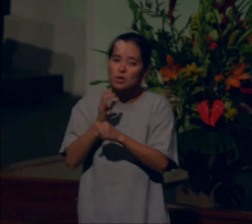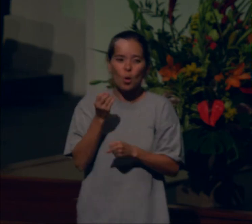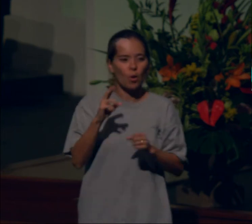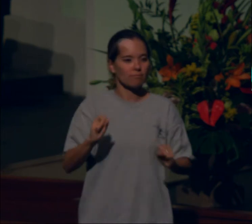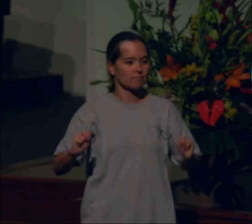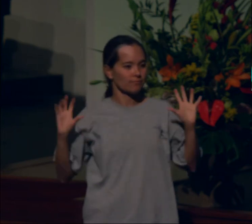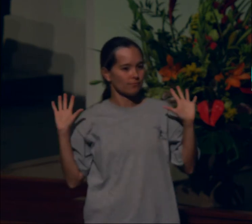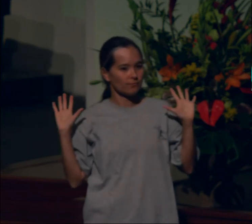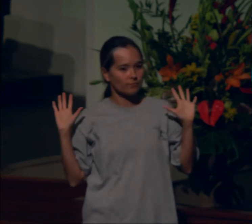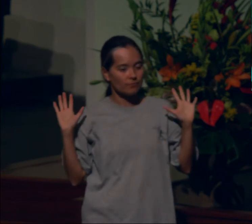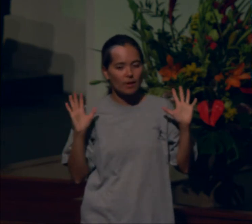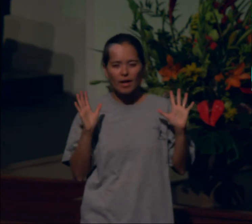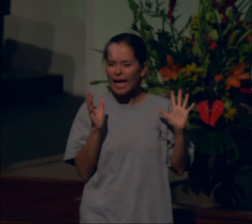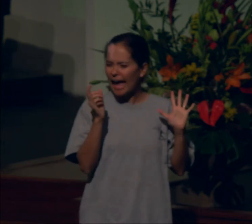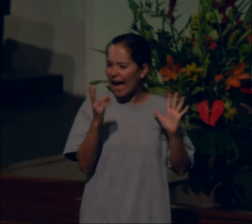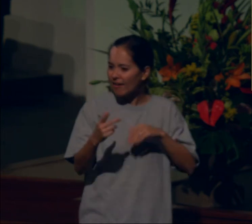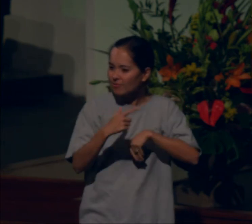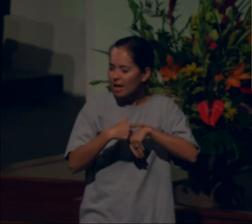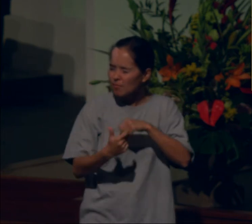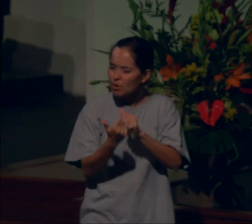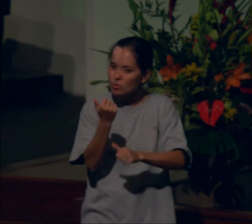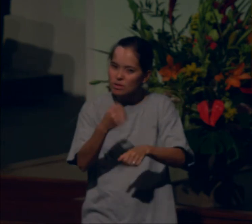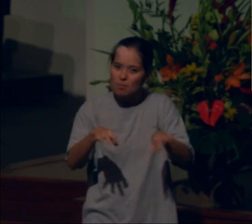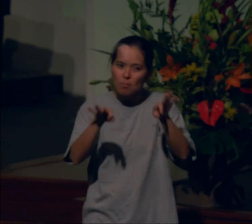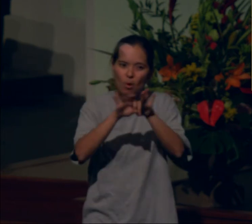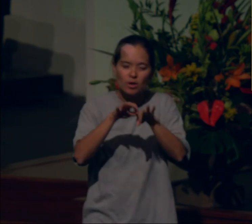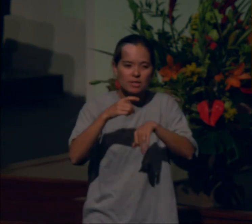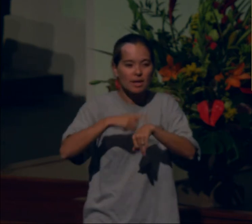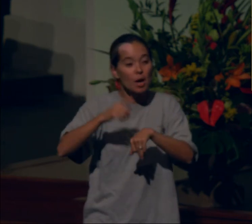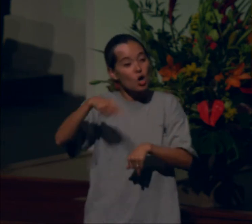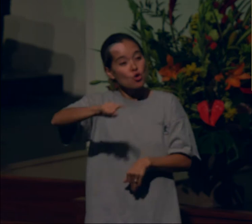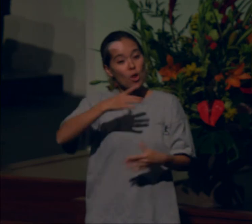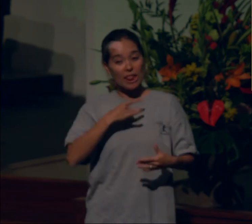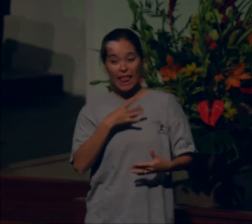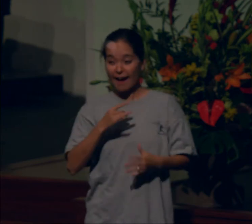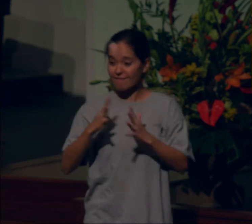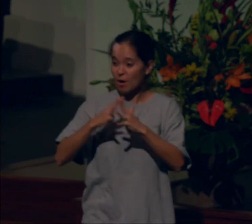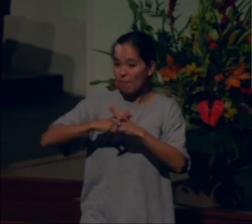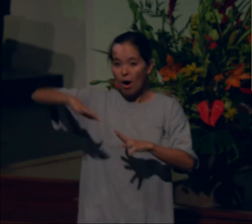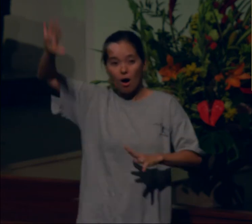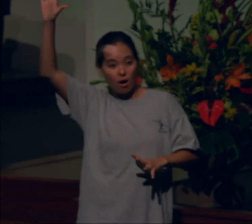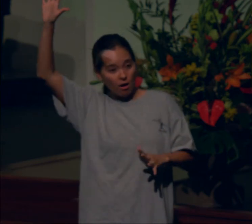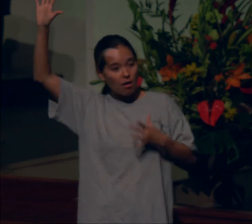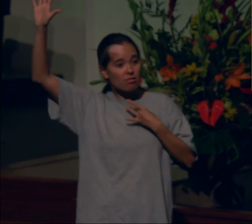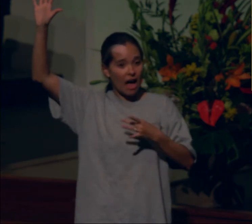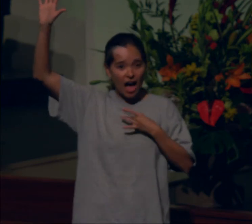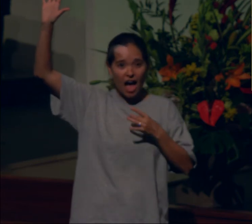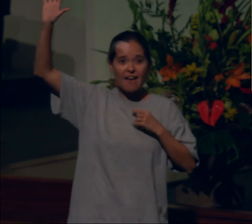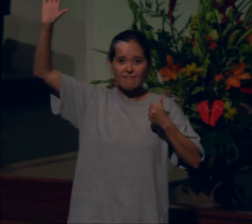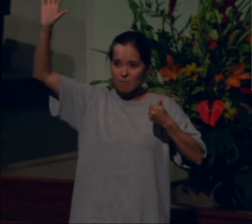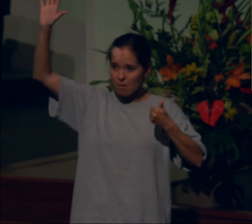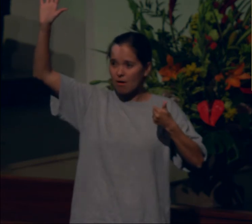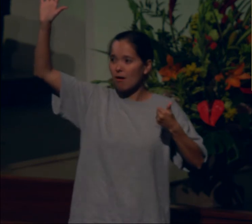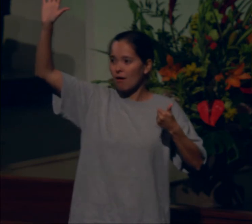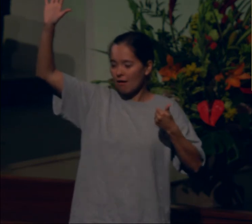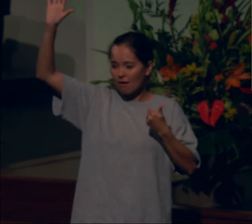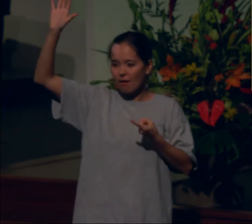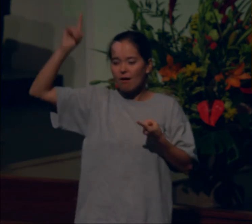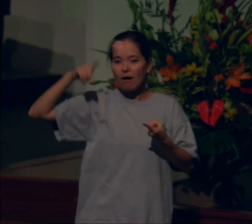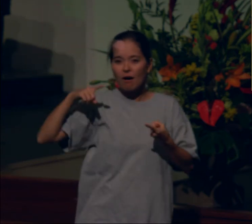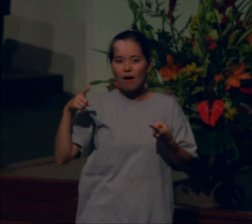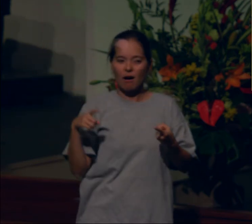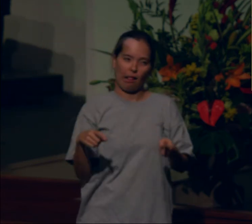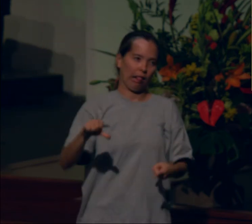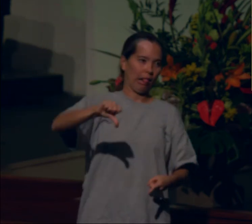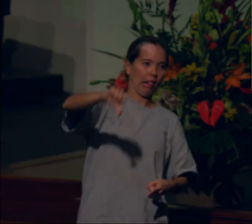is one of the most important times you ever face in your life. And in a football game, how many of you like football? Let me see your hand. You like football? Man, hands everywhere. How many of you don't give a